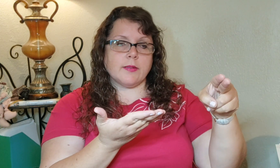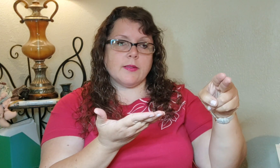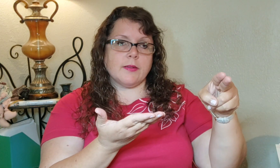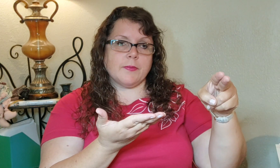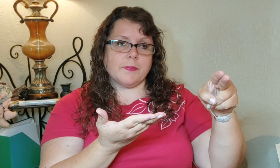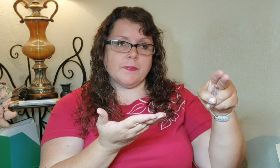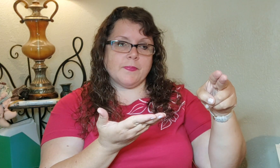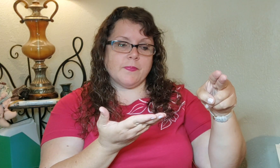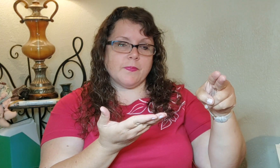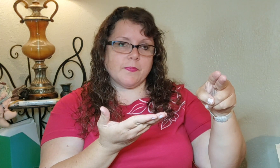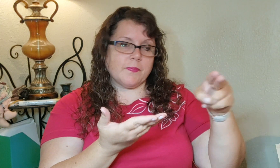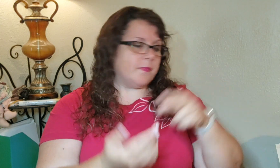weeks.